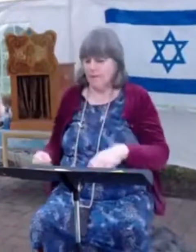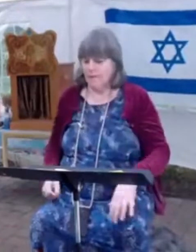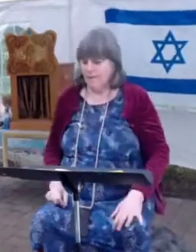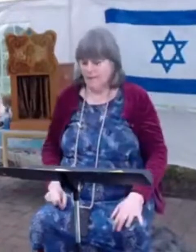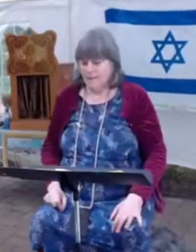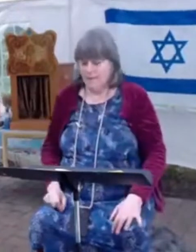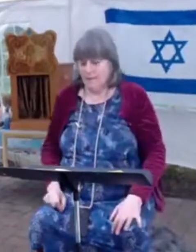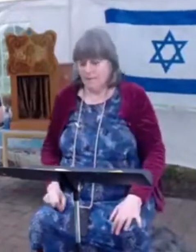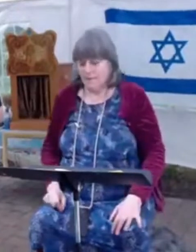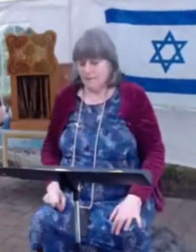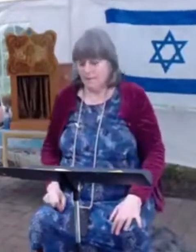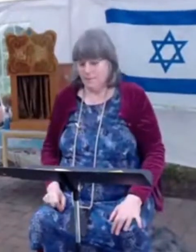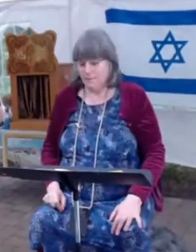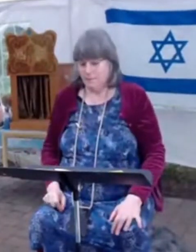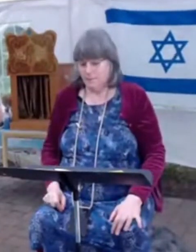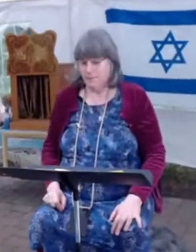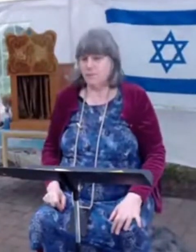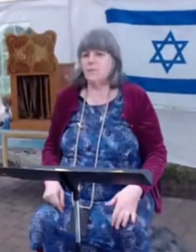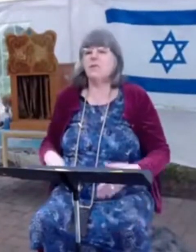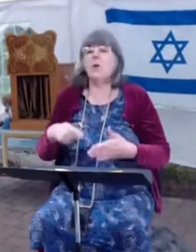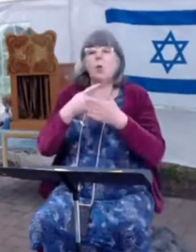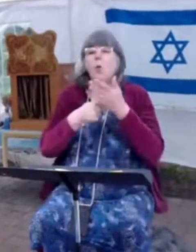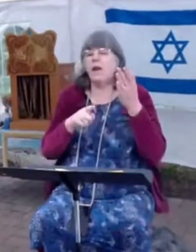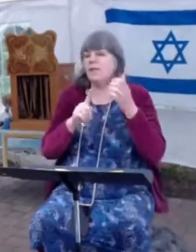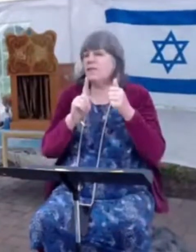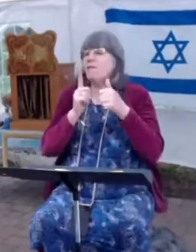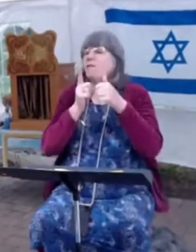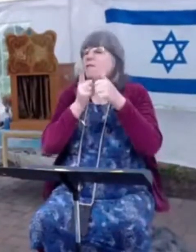what is going to be the first manifestation?